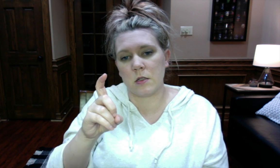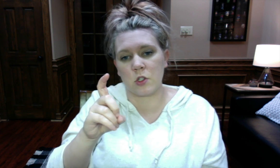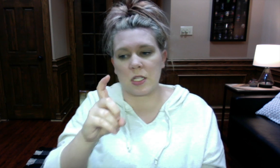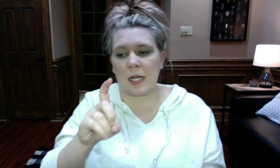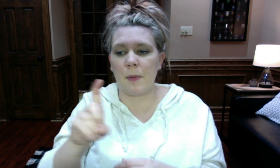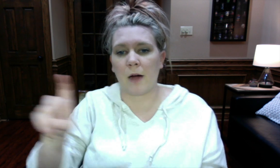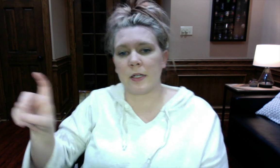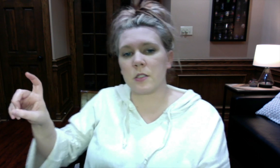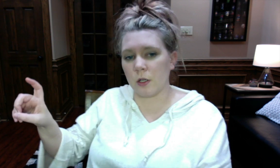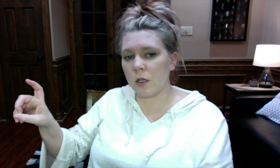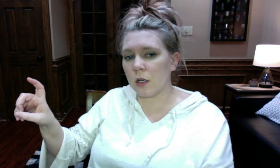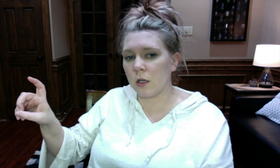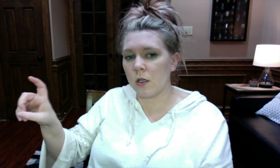like a pirate's hook.